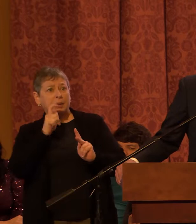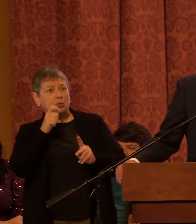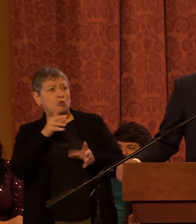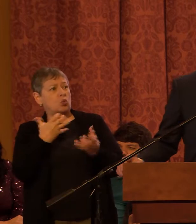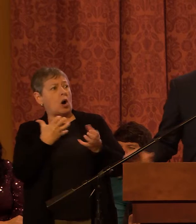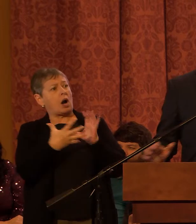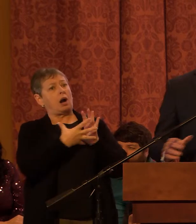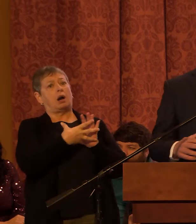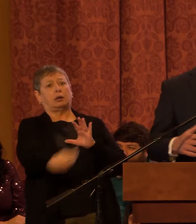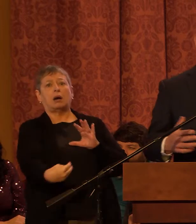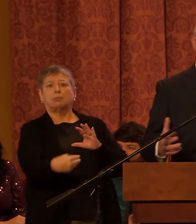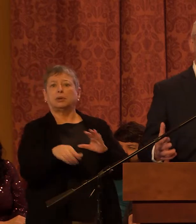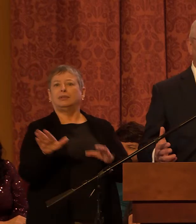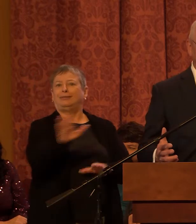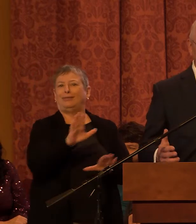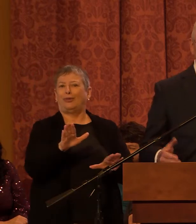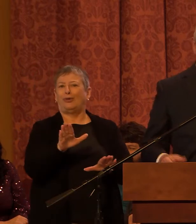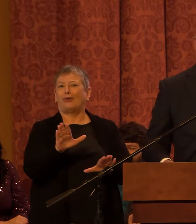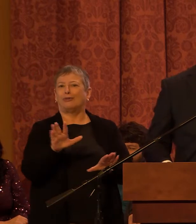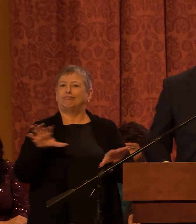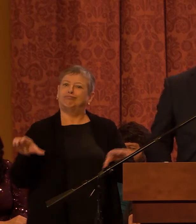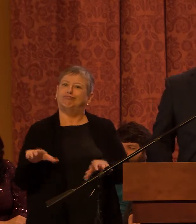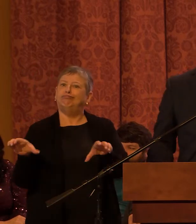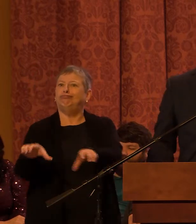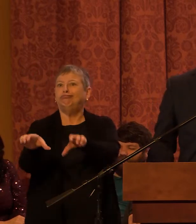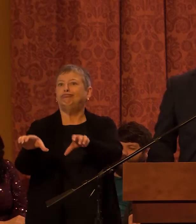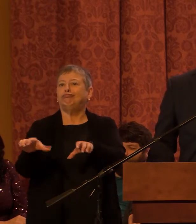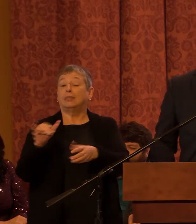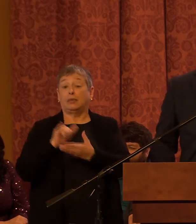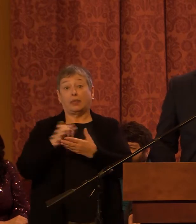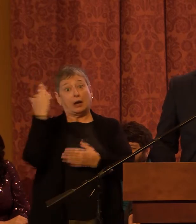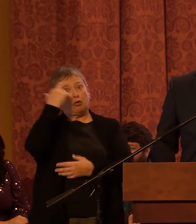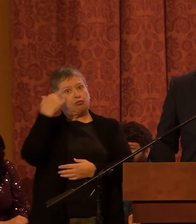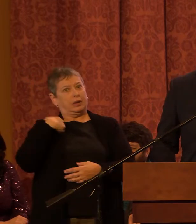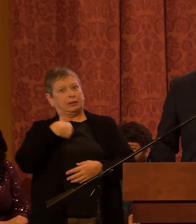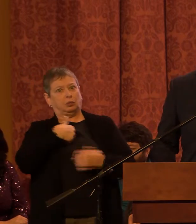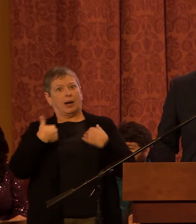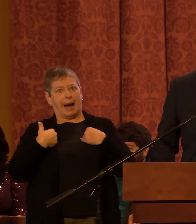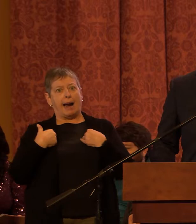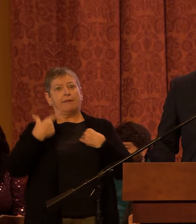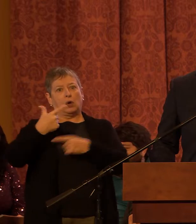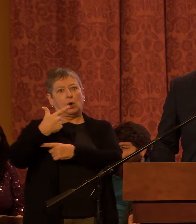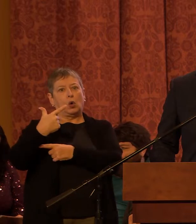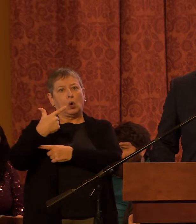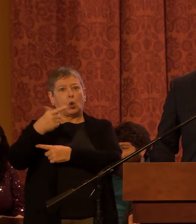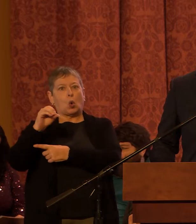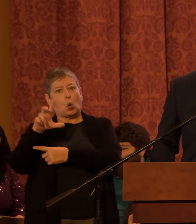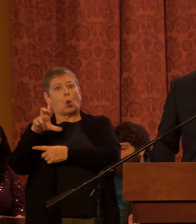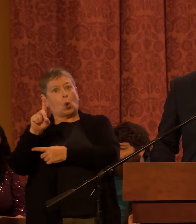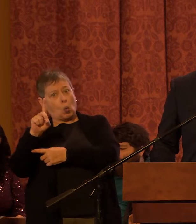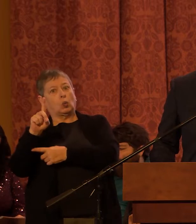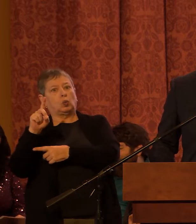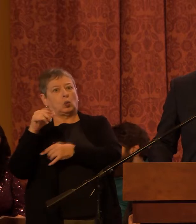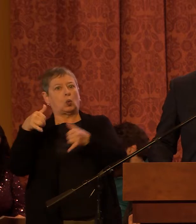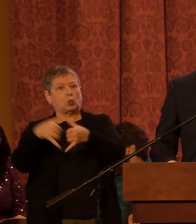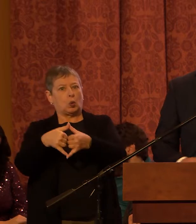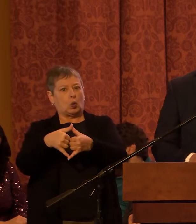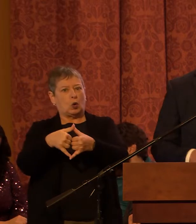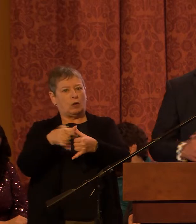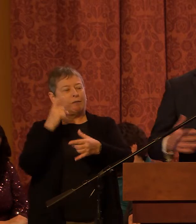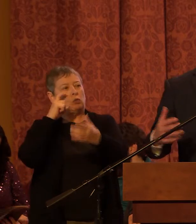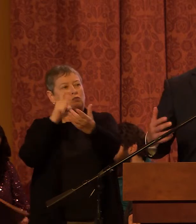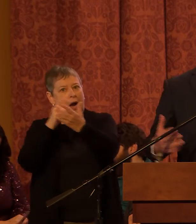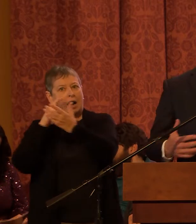service. And that really is why we have the Gold Awards, to recognize you all, to thank you for your service, but